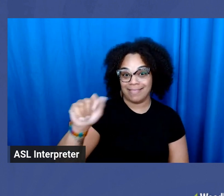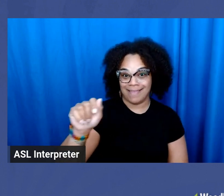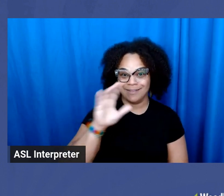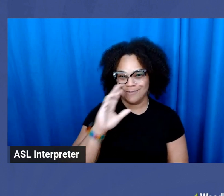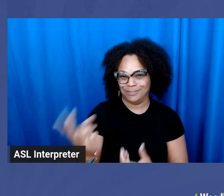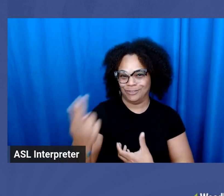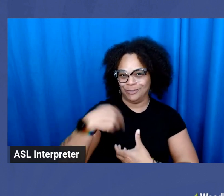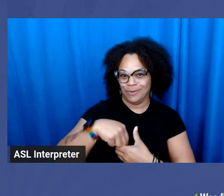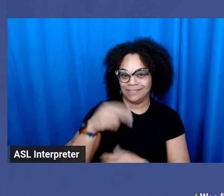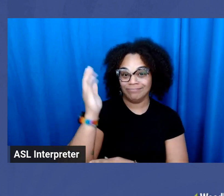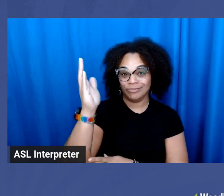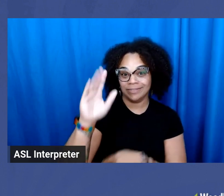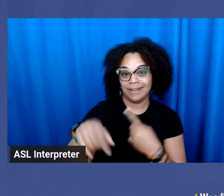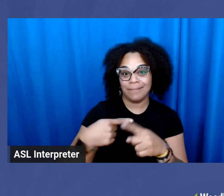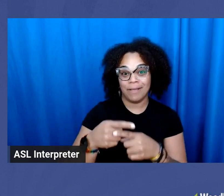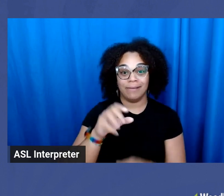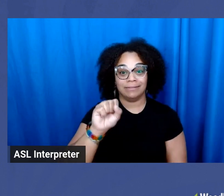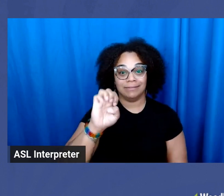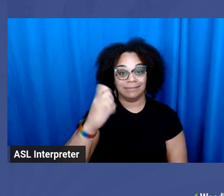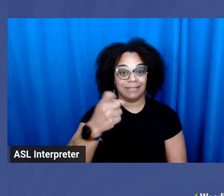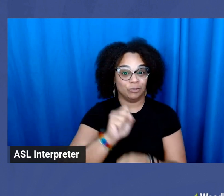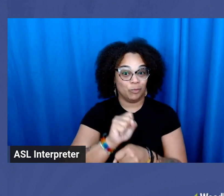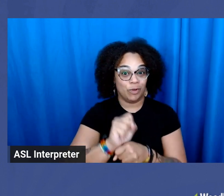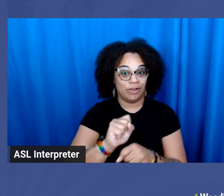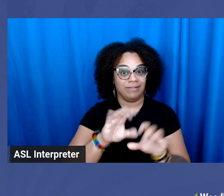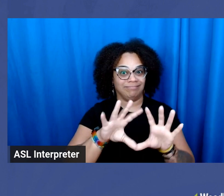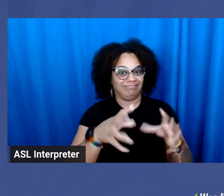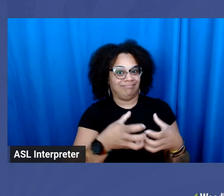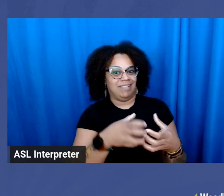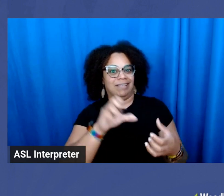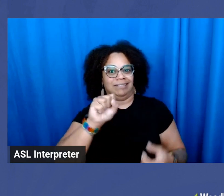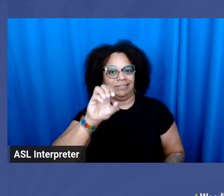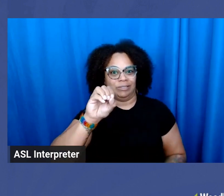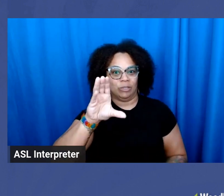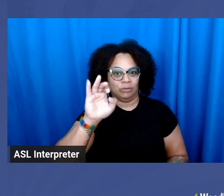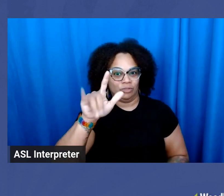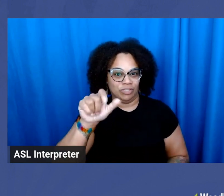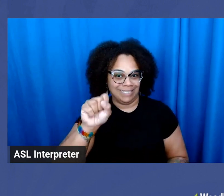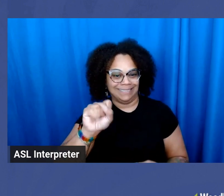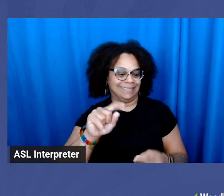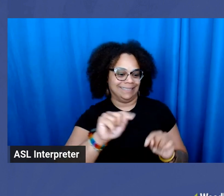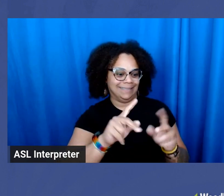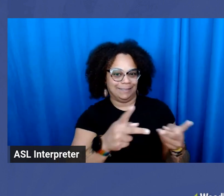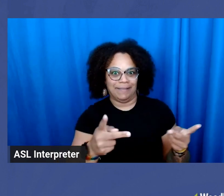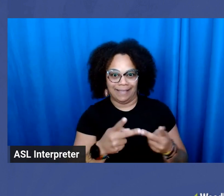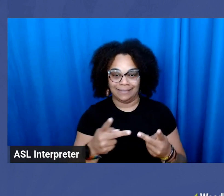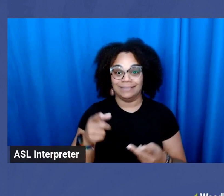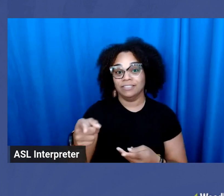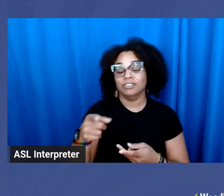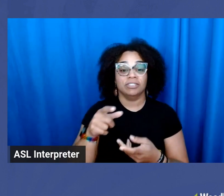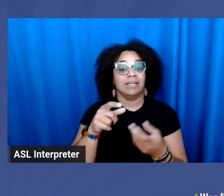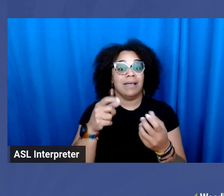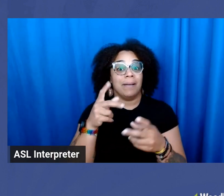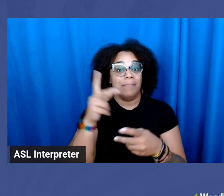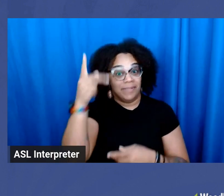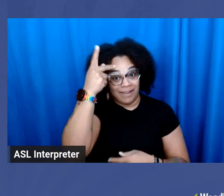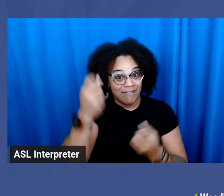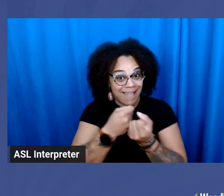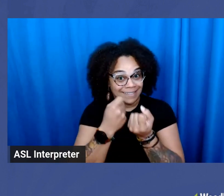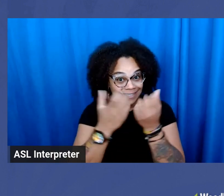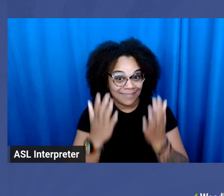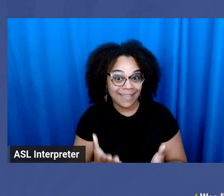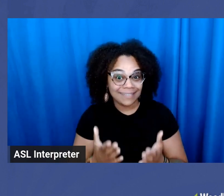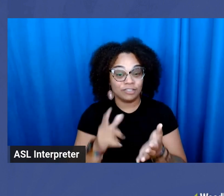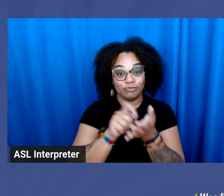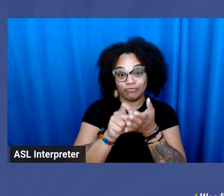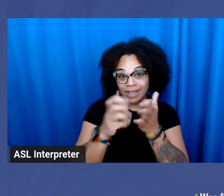about sex work in socialist space. Mila is a political activist, writer, and practicing prole. She received her